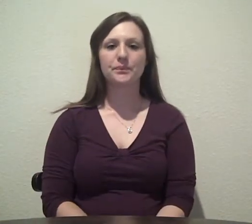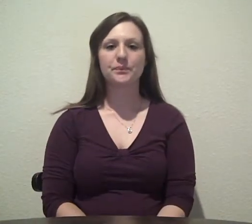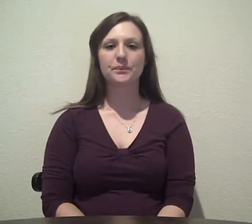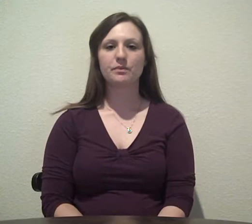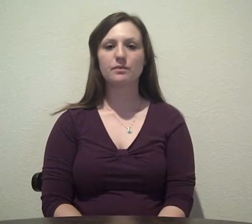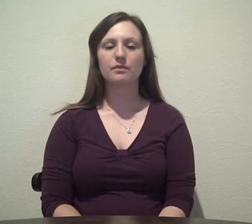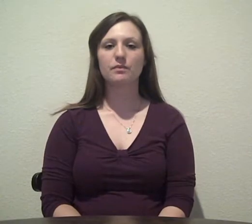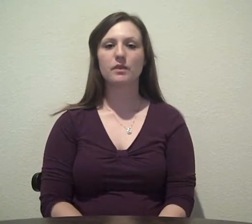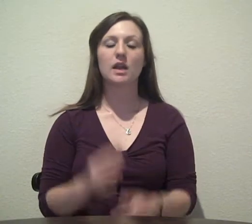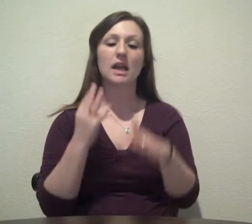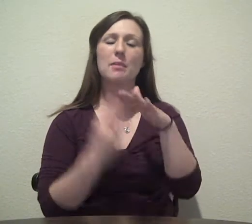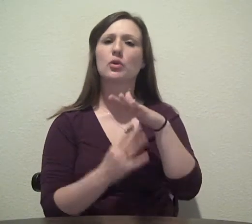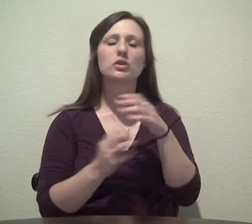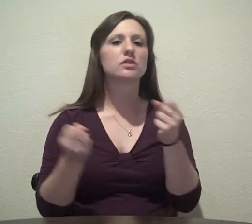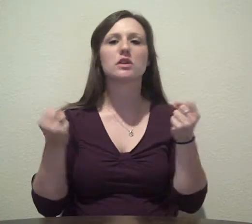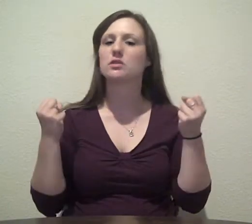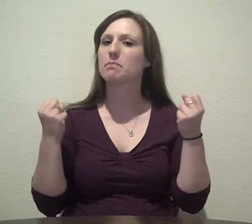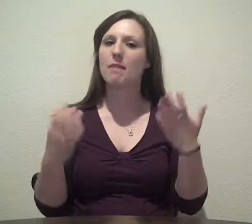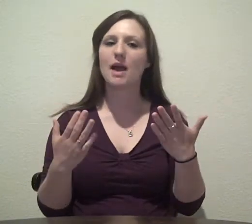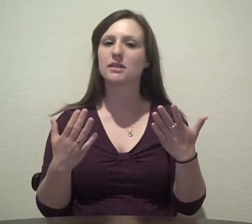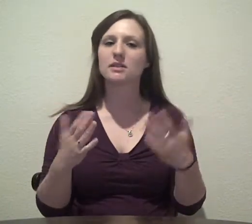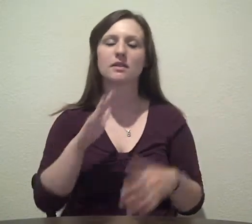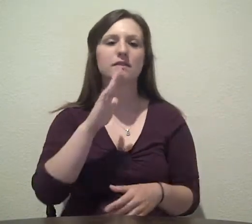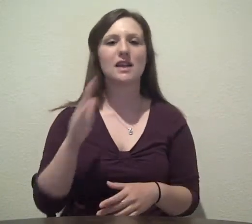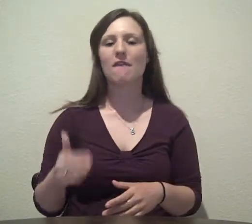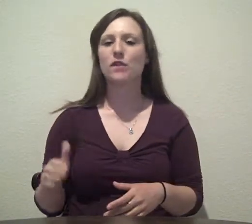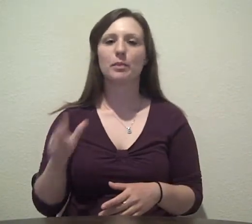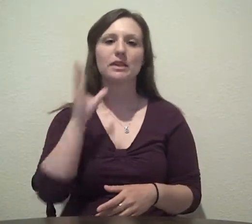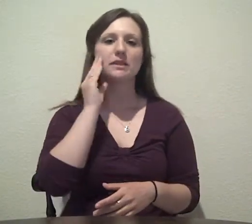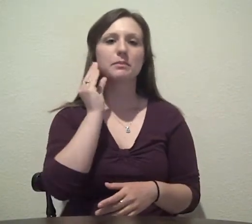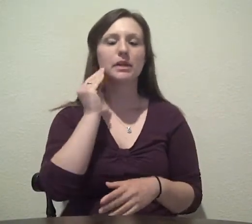An immigration of such magnitude had never been experienced before.